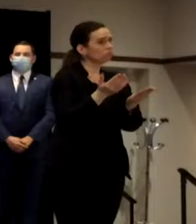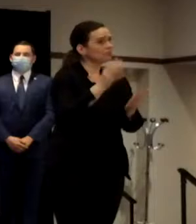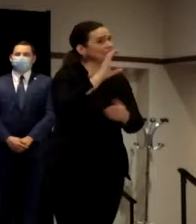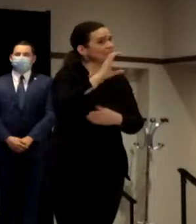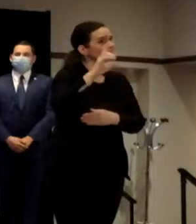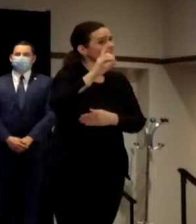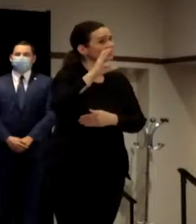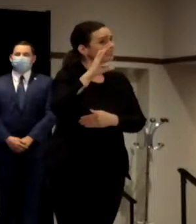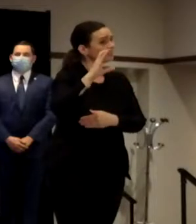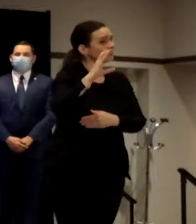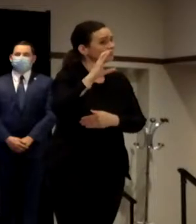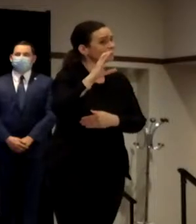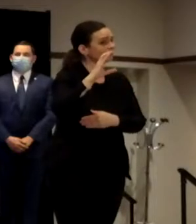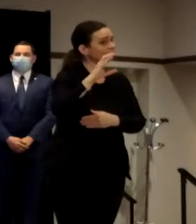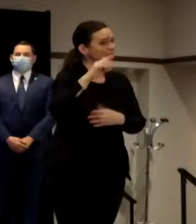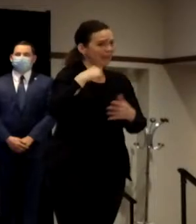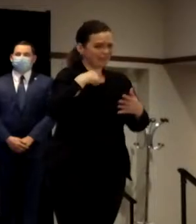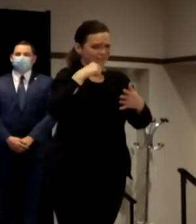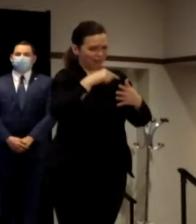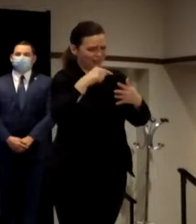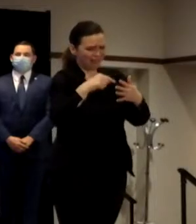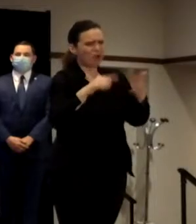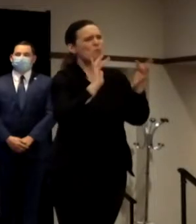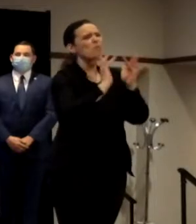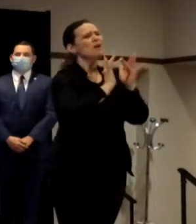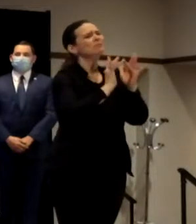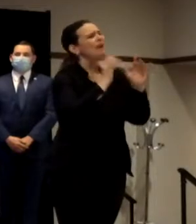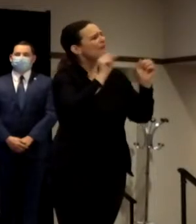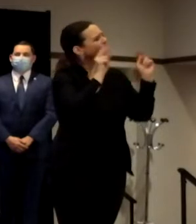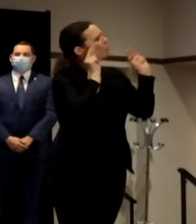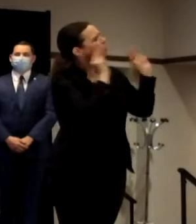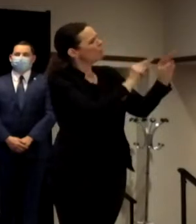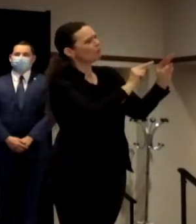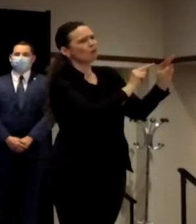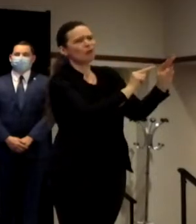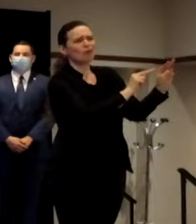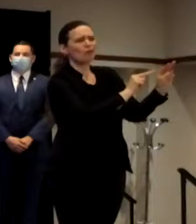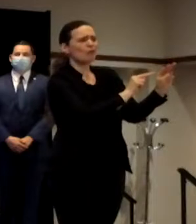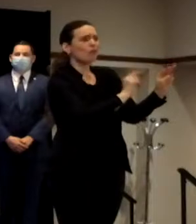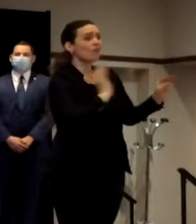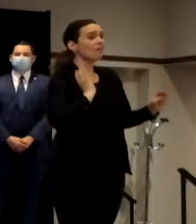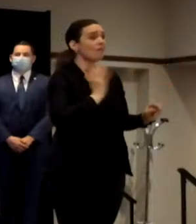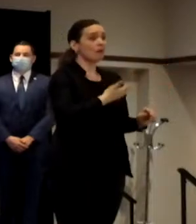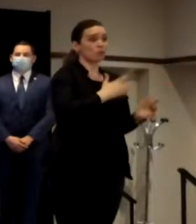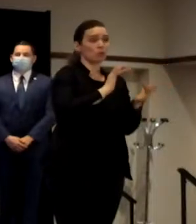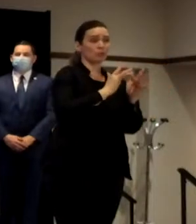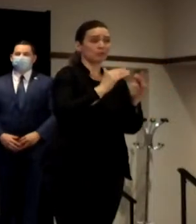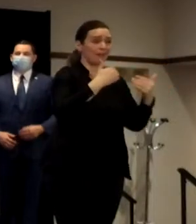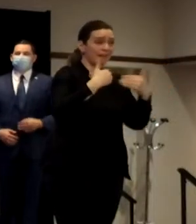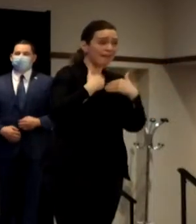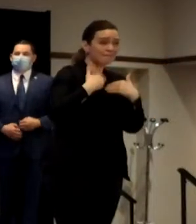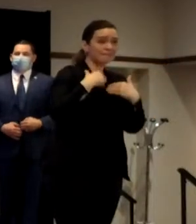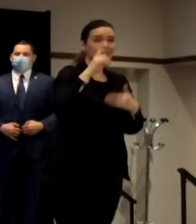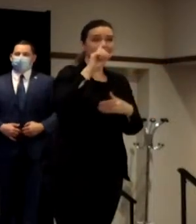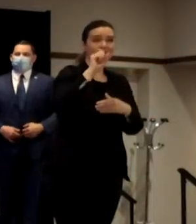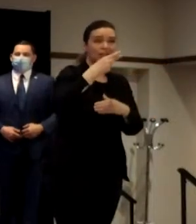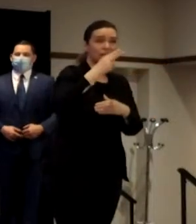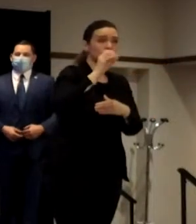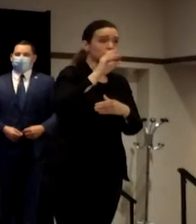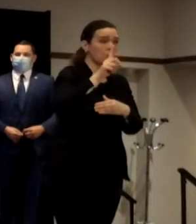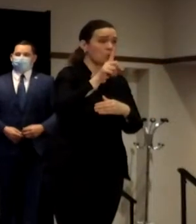are working on the public display, like a sort of dashboard or something on our website, so you can continue to go back, so you